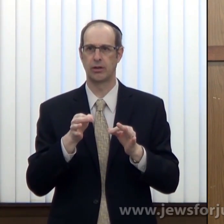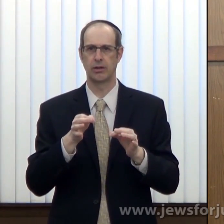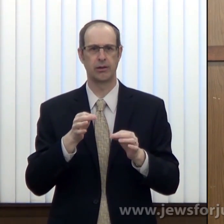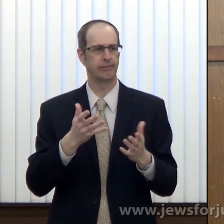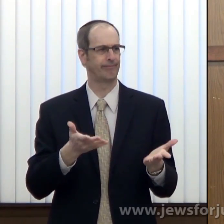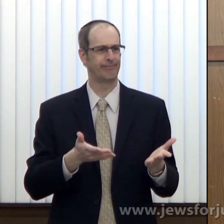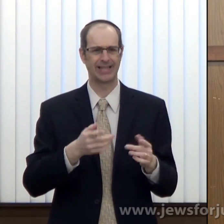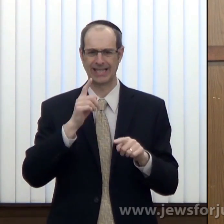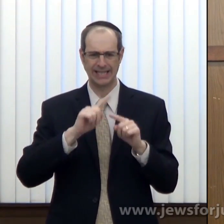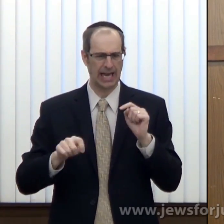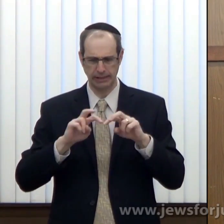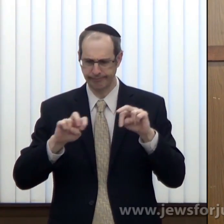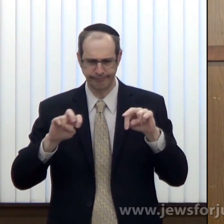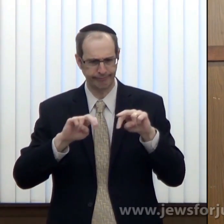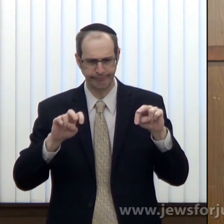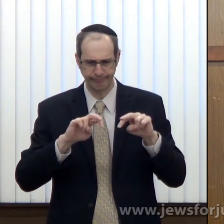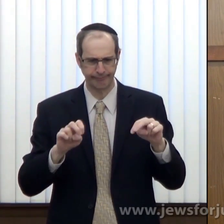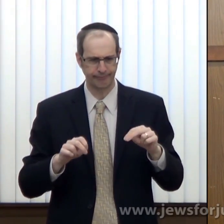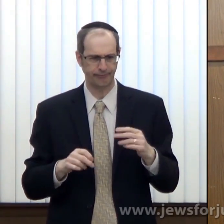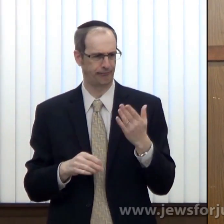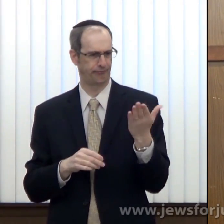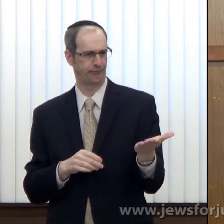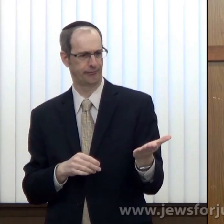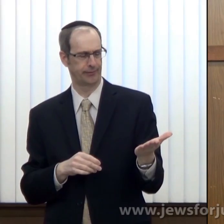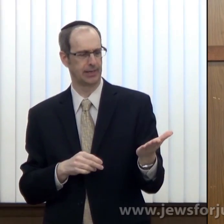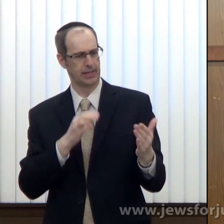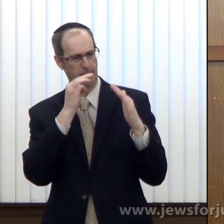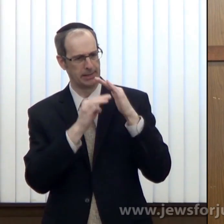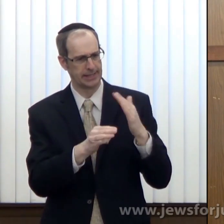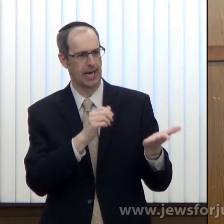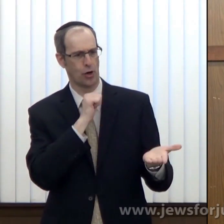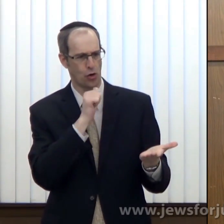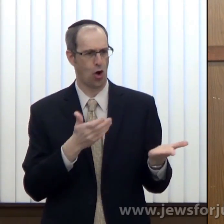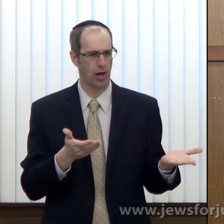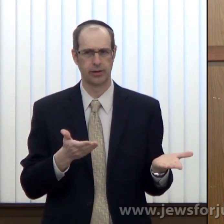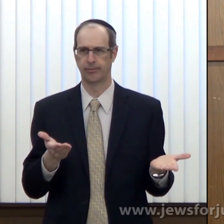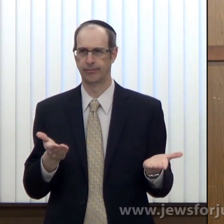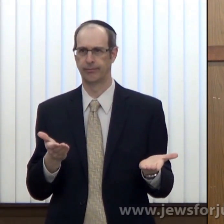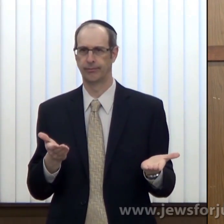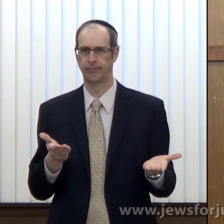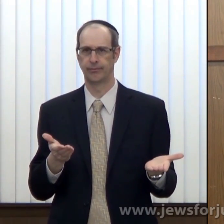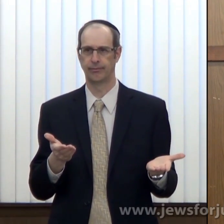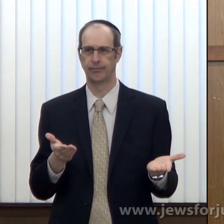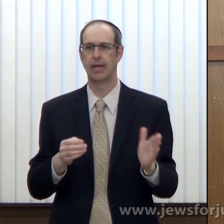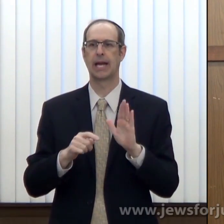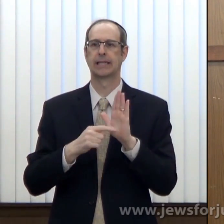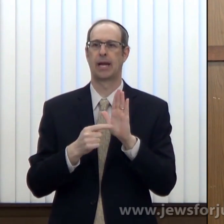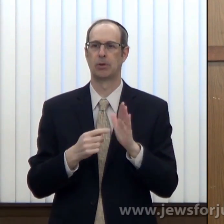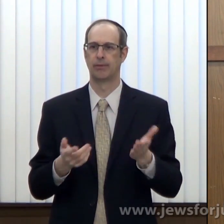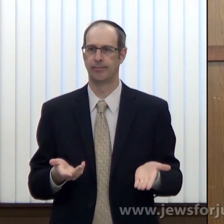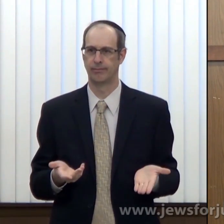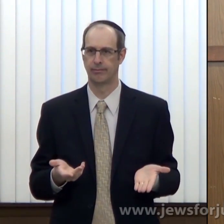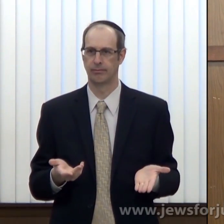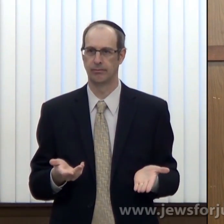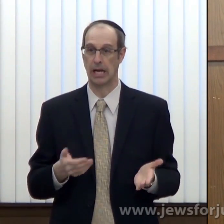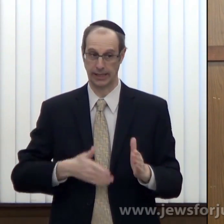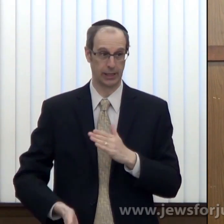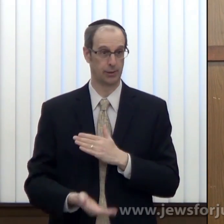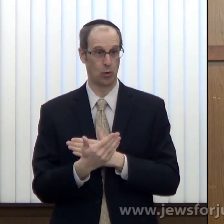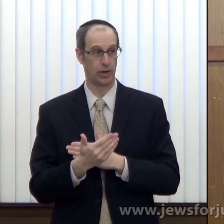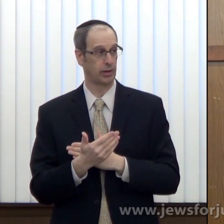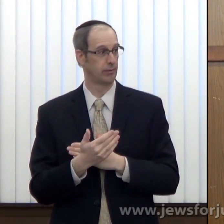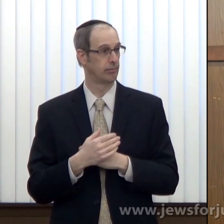of evaluating whether or not someone is or isn't. Let me give you an example. This